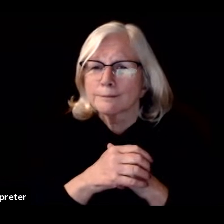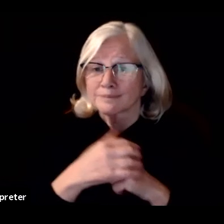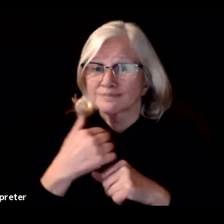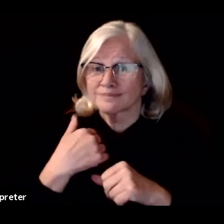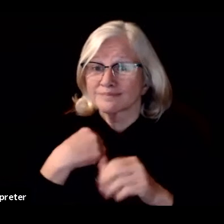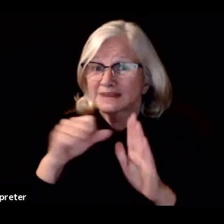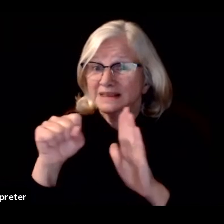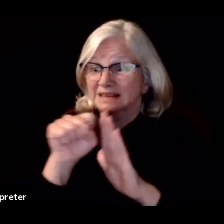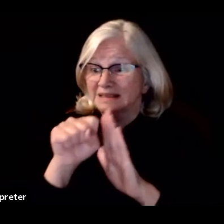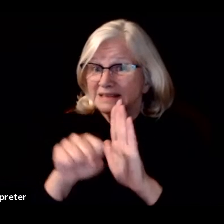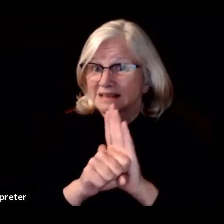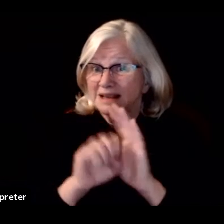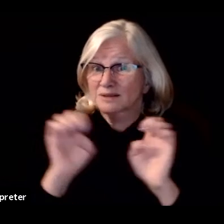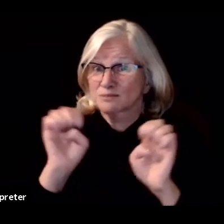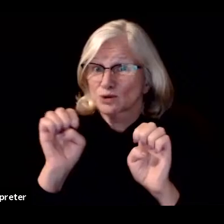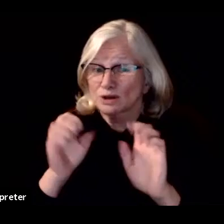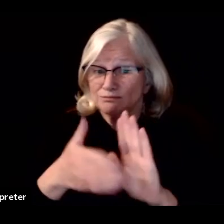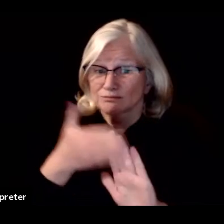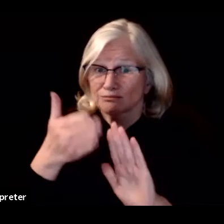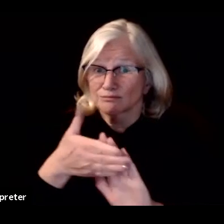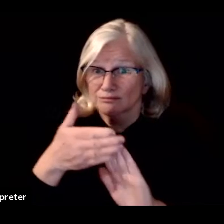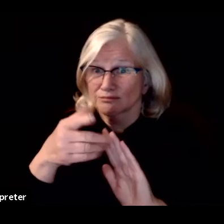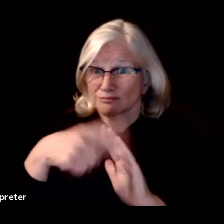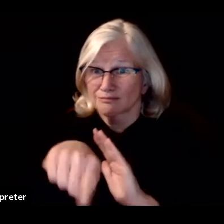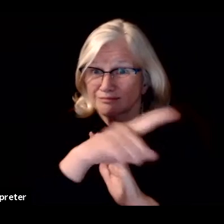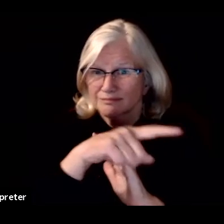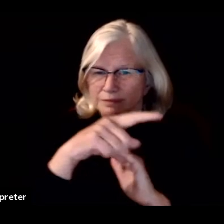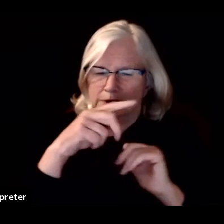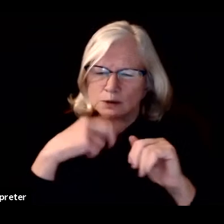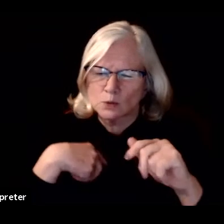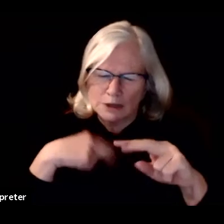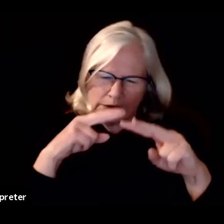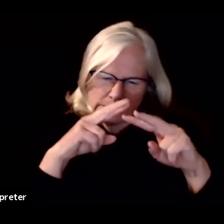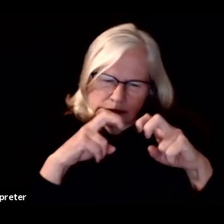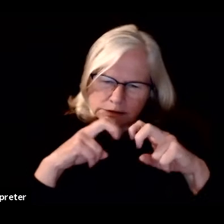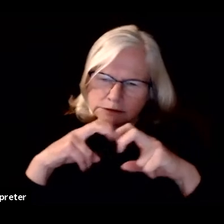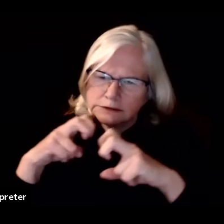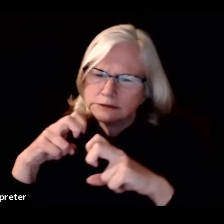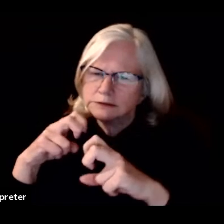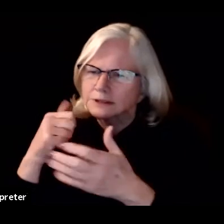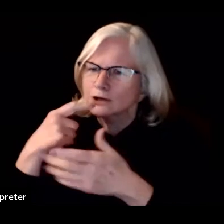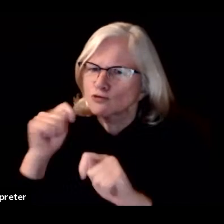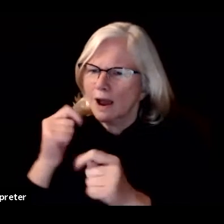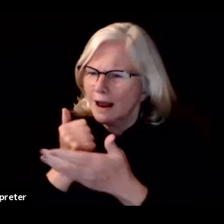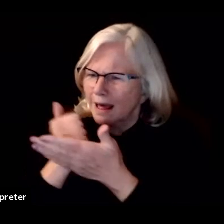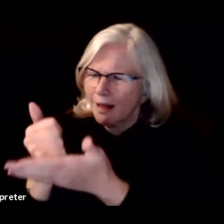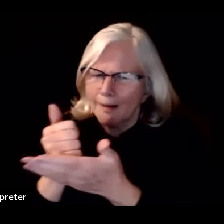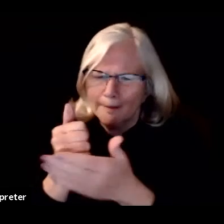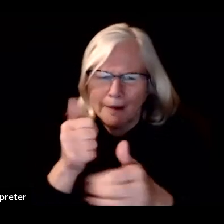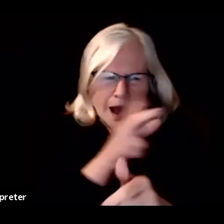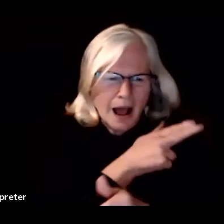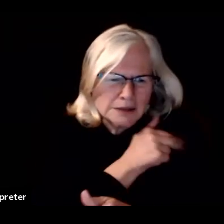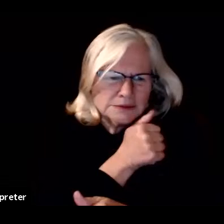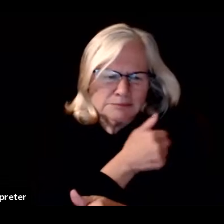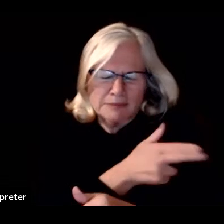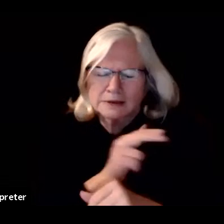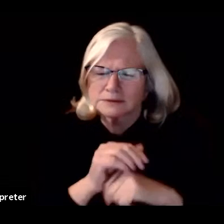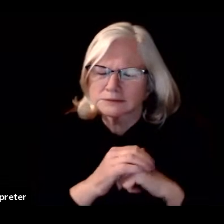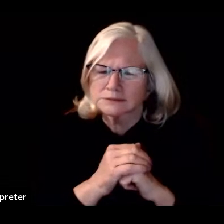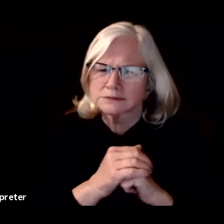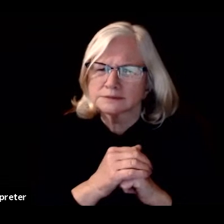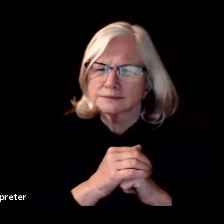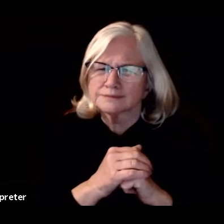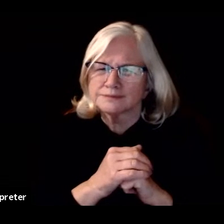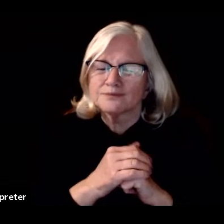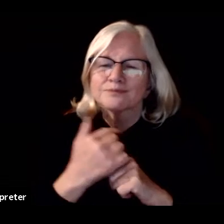actively assist hospitals in what we refer to as load leveling, to be able to know where those pinch